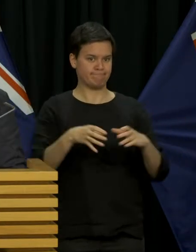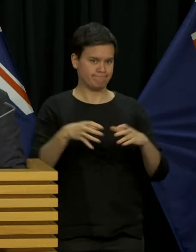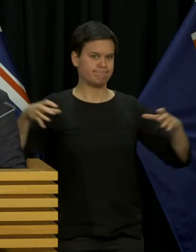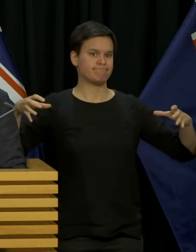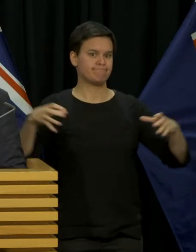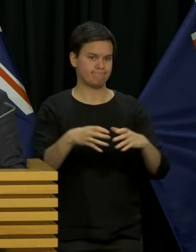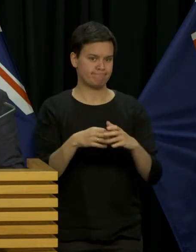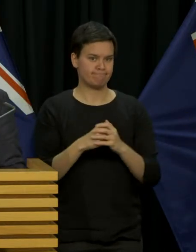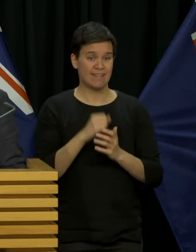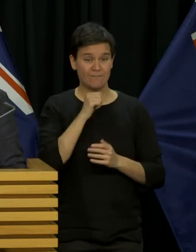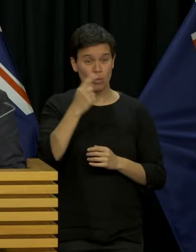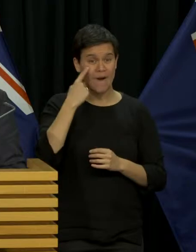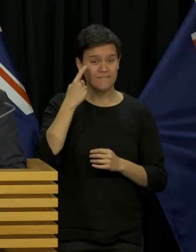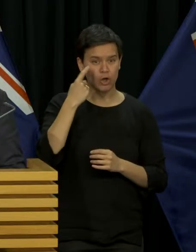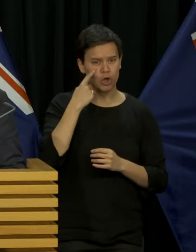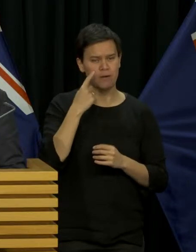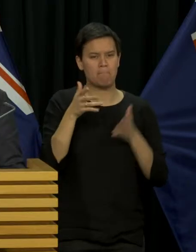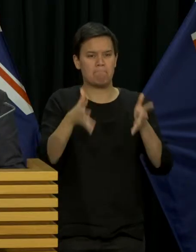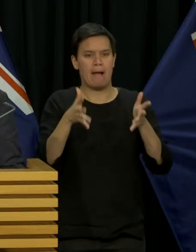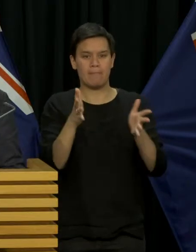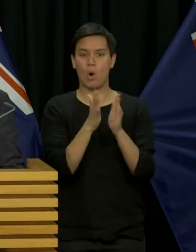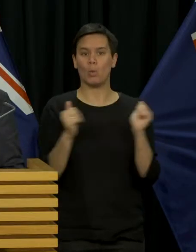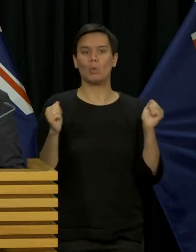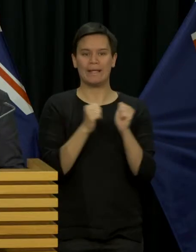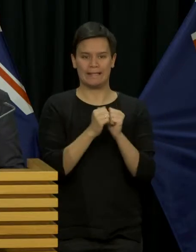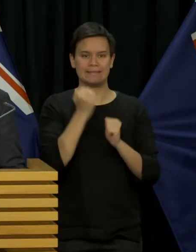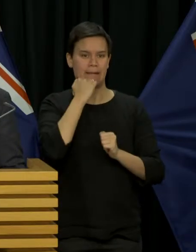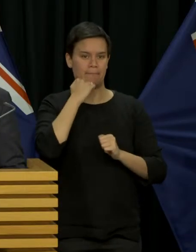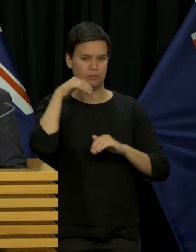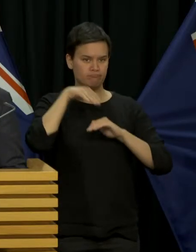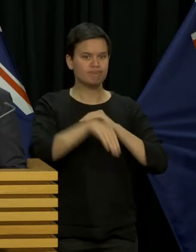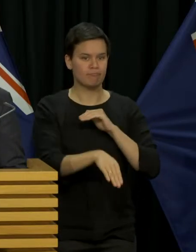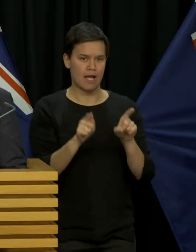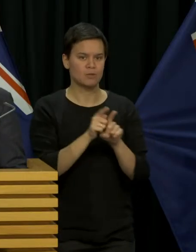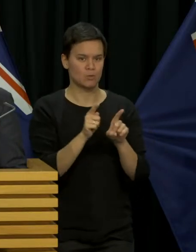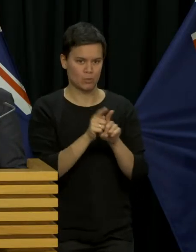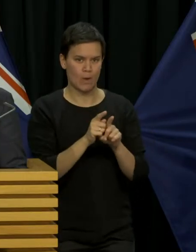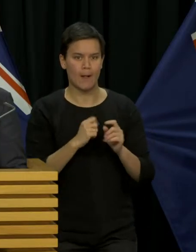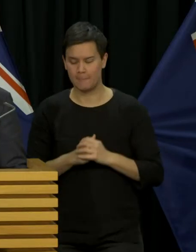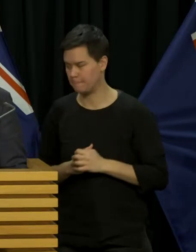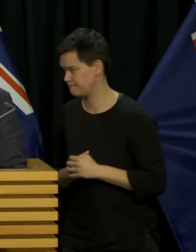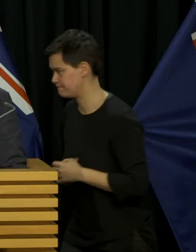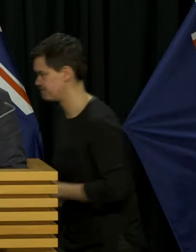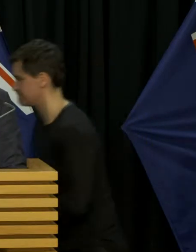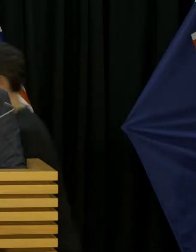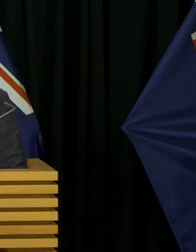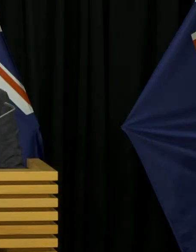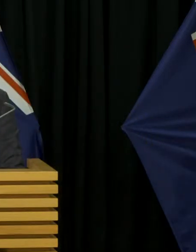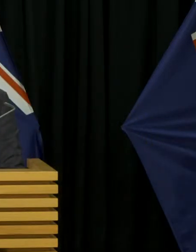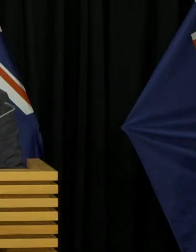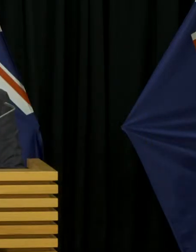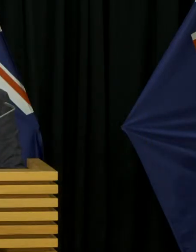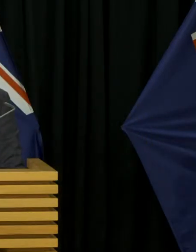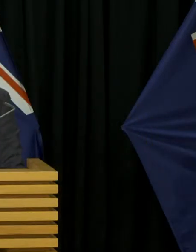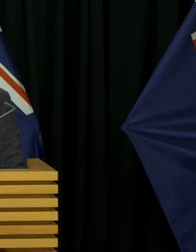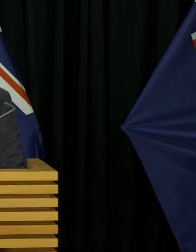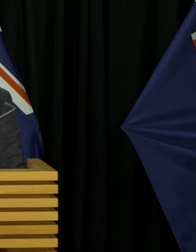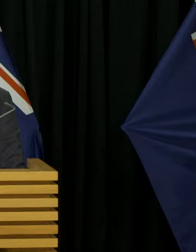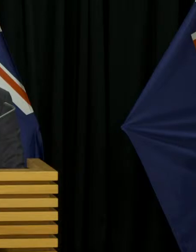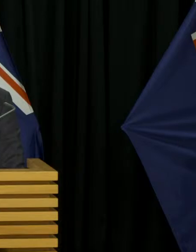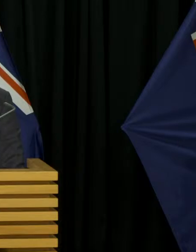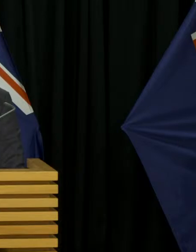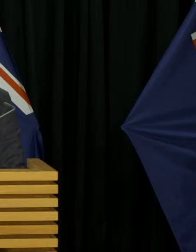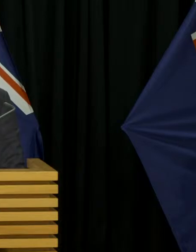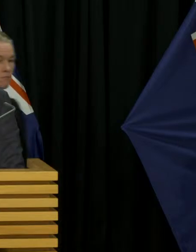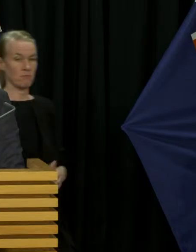started it in New Zealand, numbers drop off on the weekends. That's, it's like a heartbeat graph. Every weekend, the numbers have dropped off. And they do